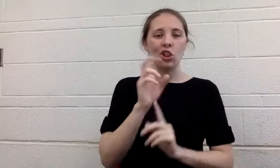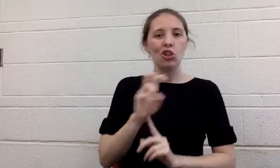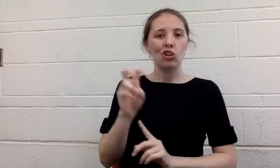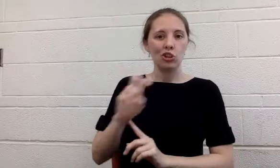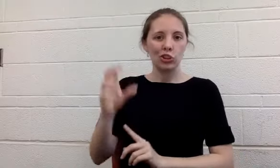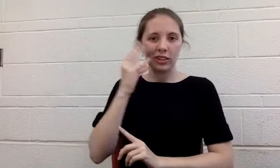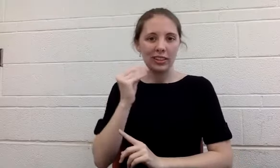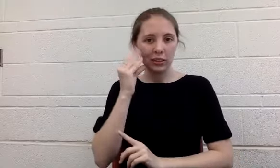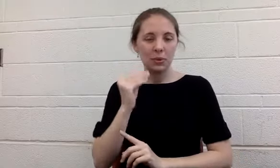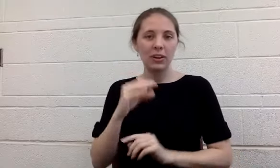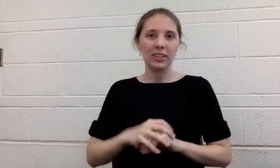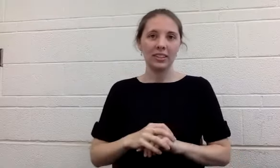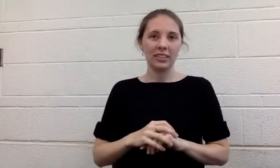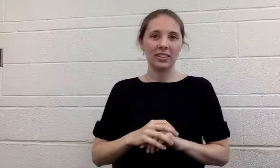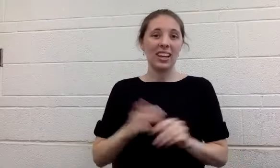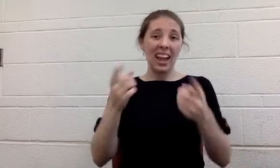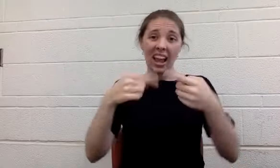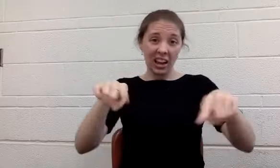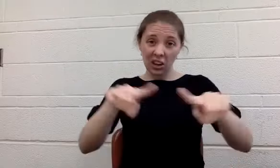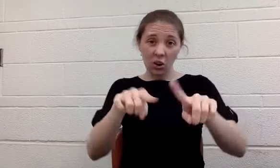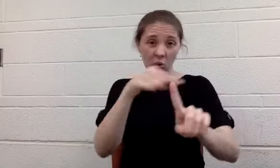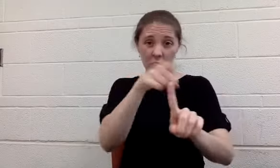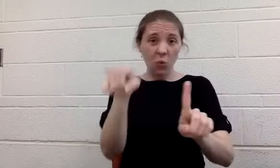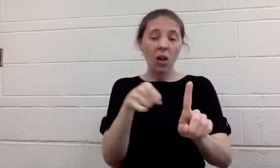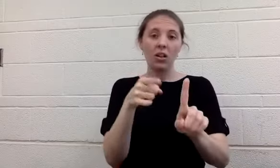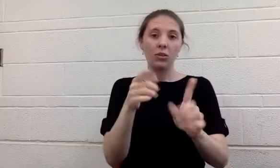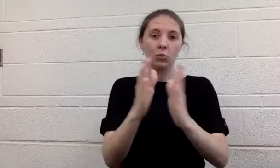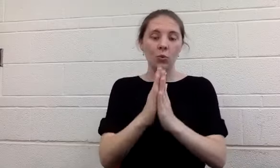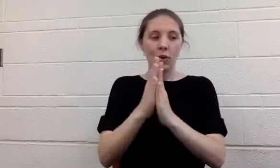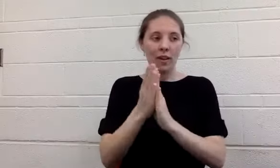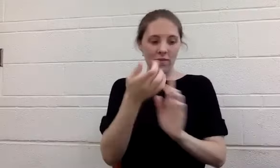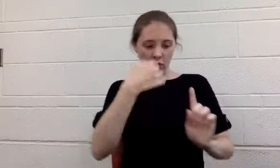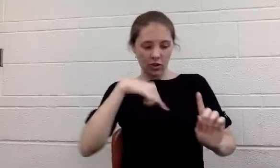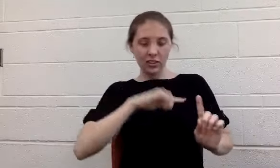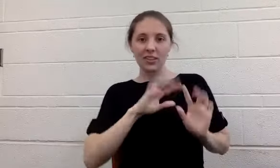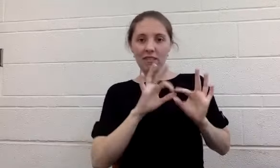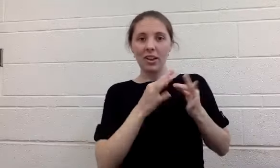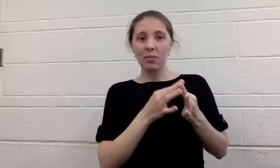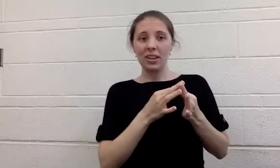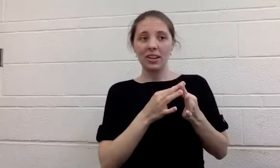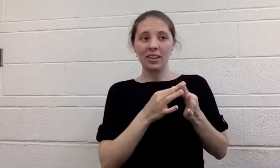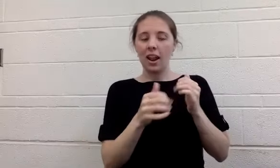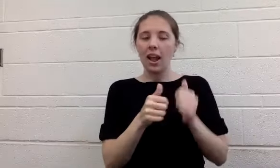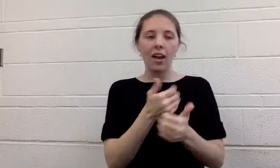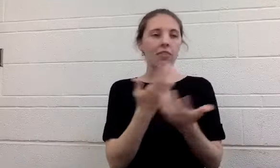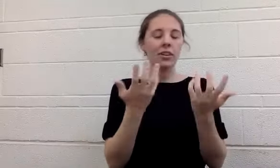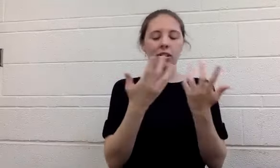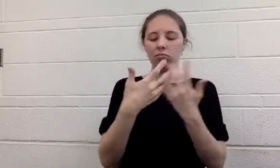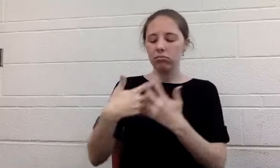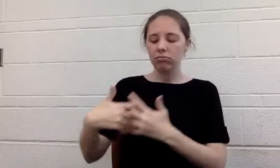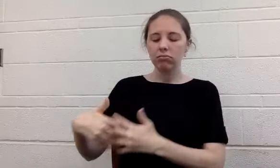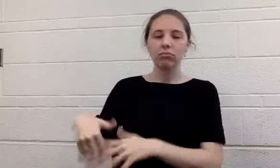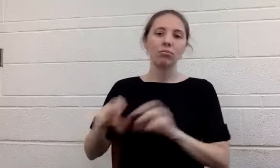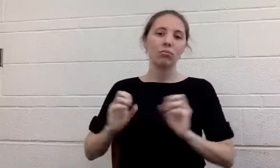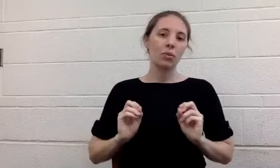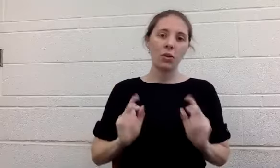praying than it was worrying. So that's kind of, how I and that's how I'm going to kind of tackle this. And as a family,